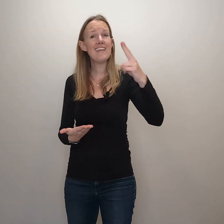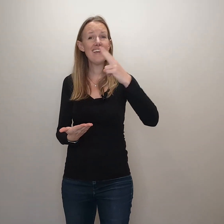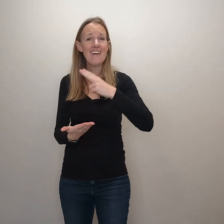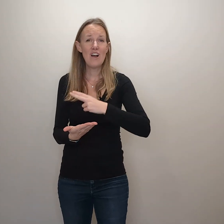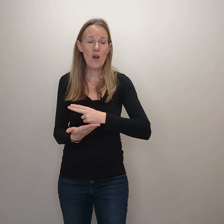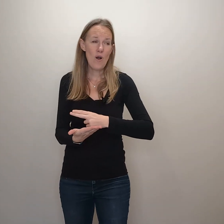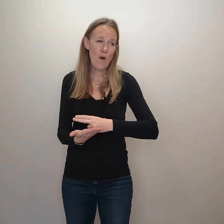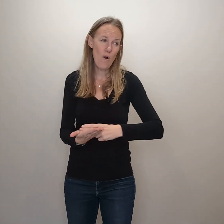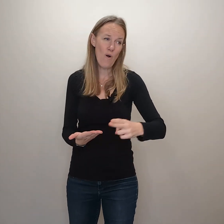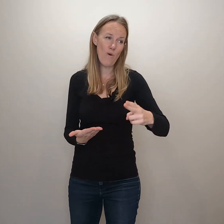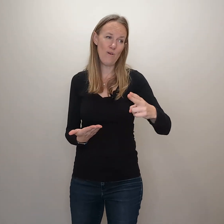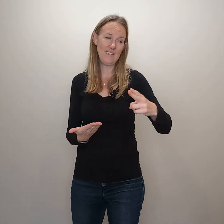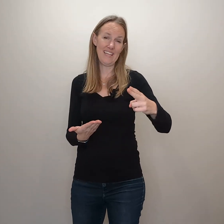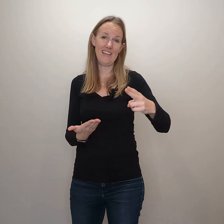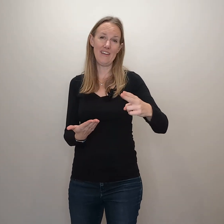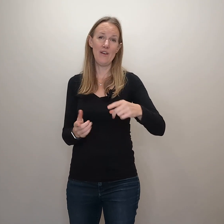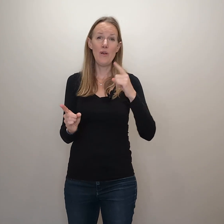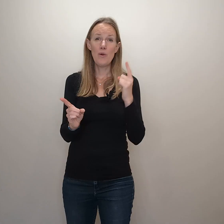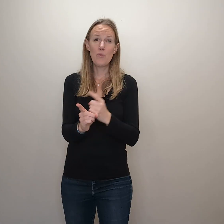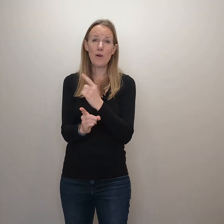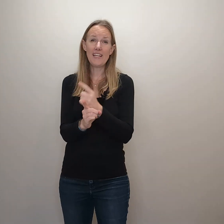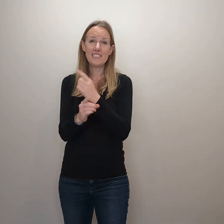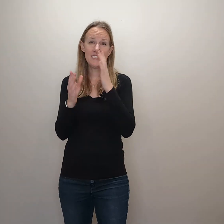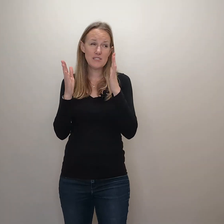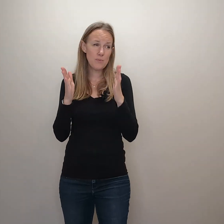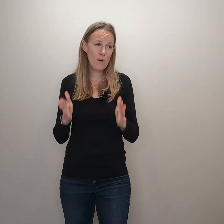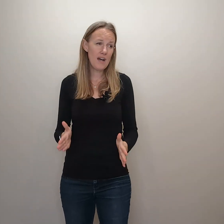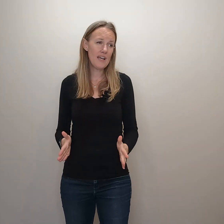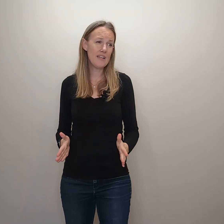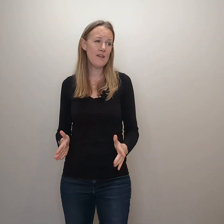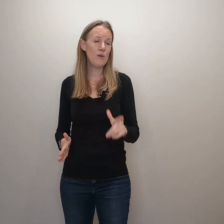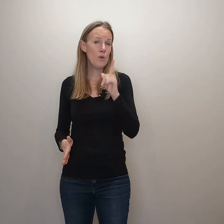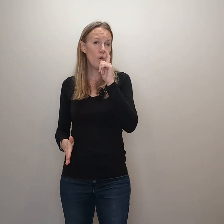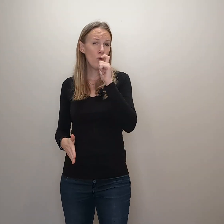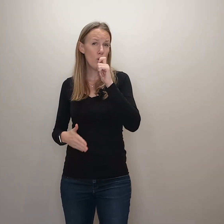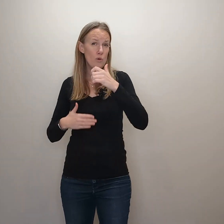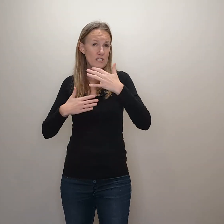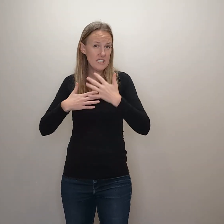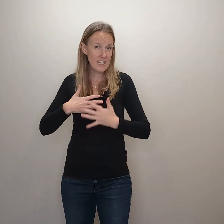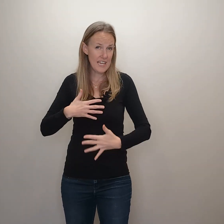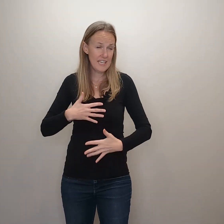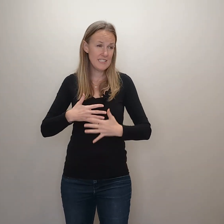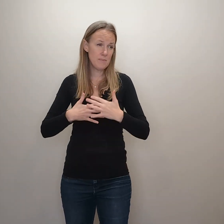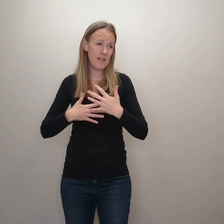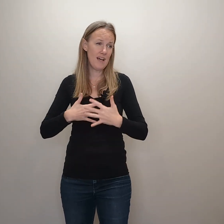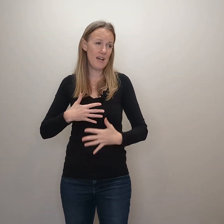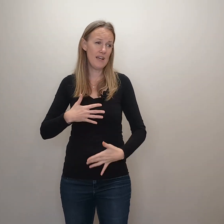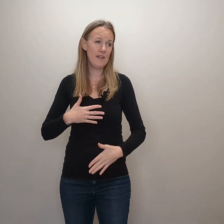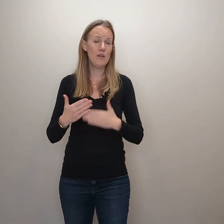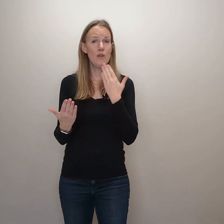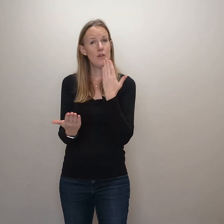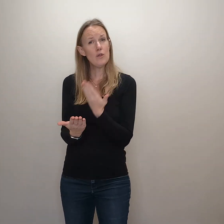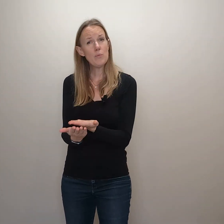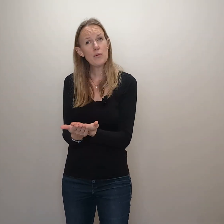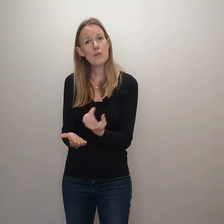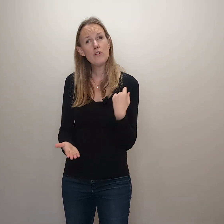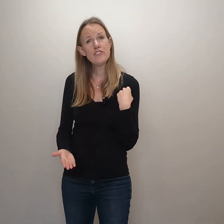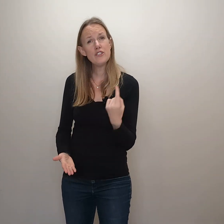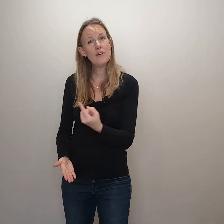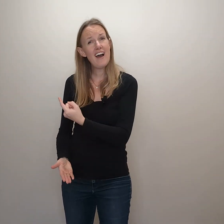holy, holy, righteous one who shed his blood. You prove to